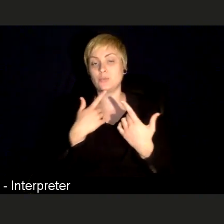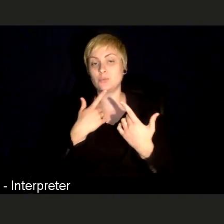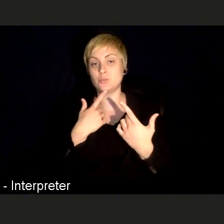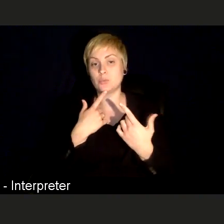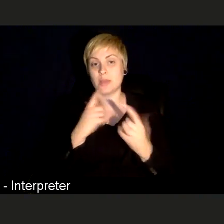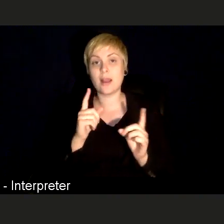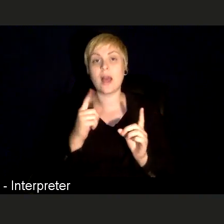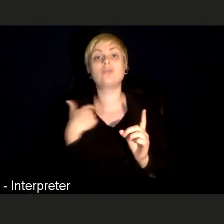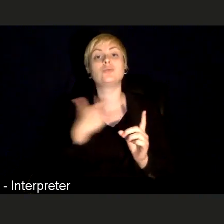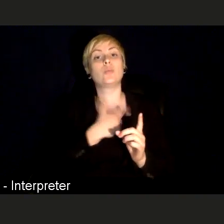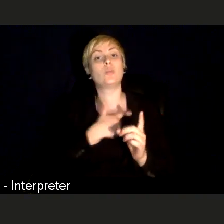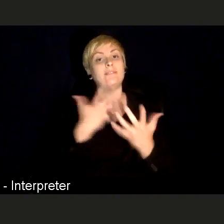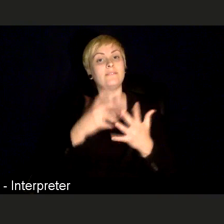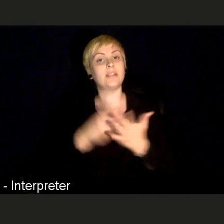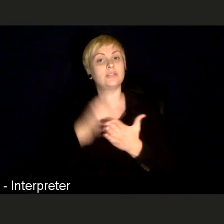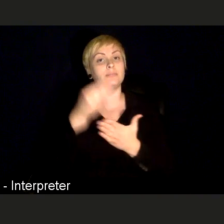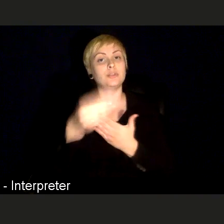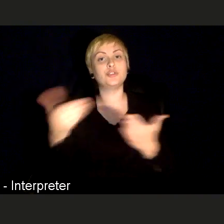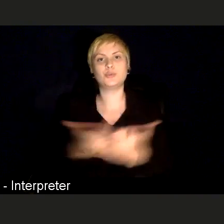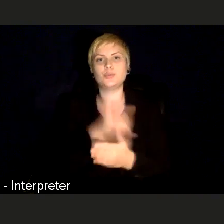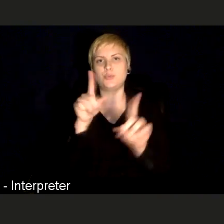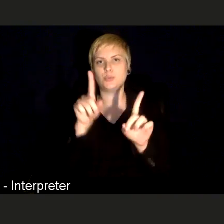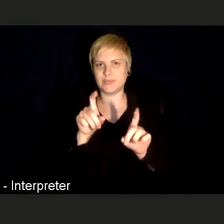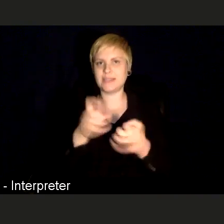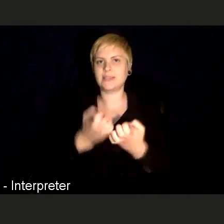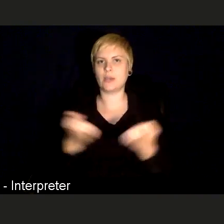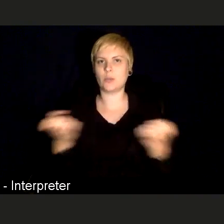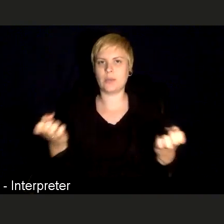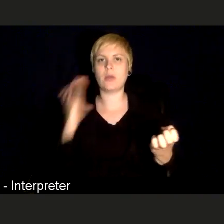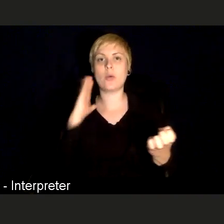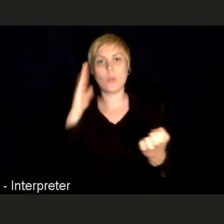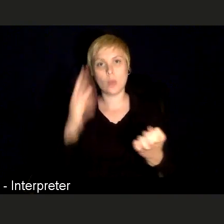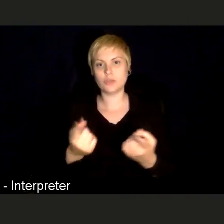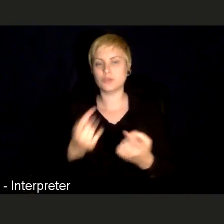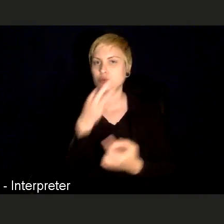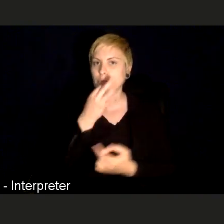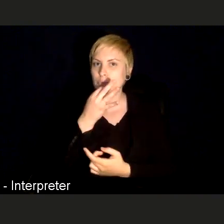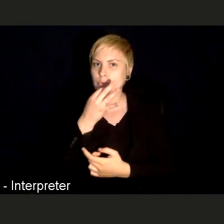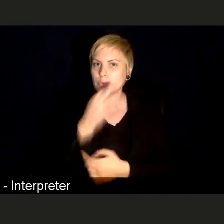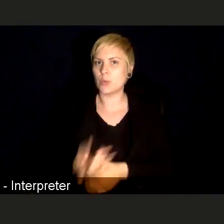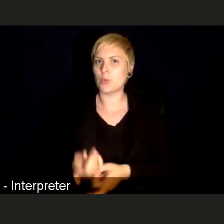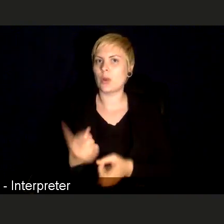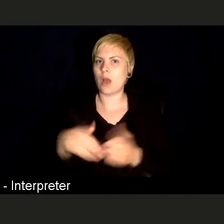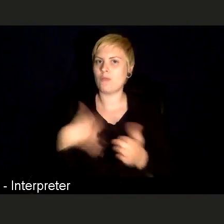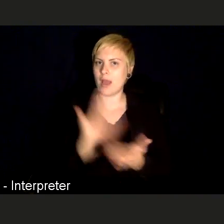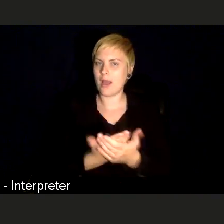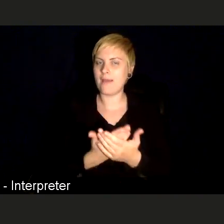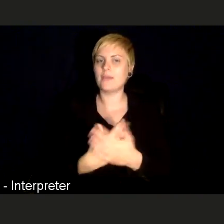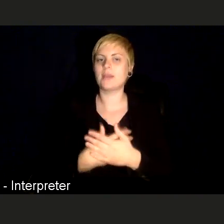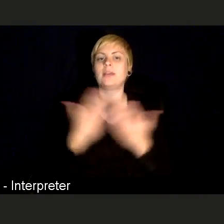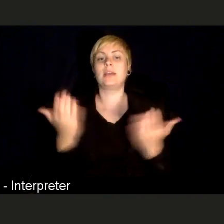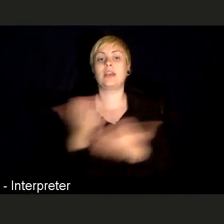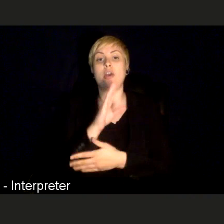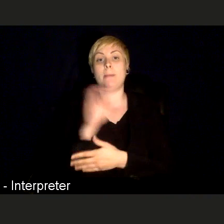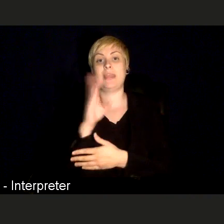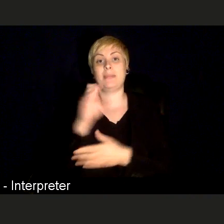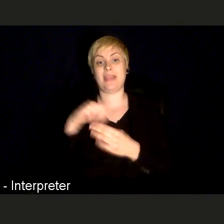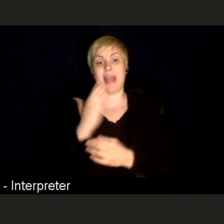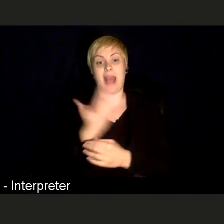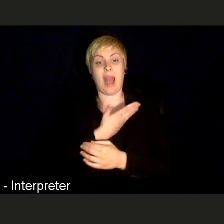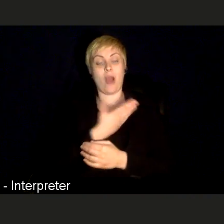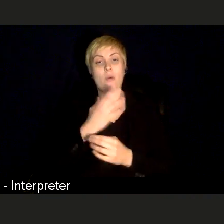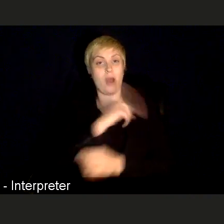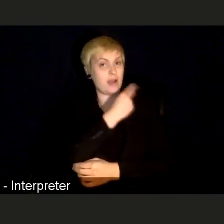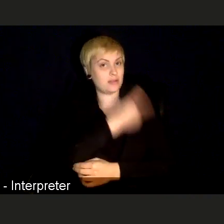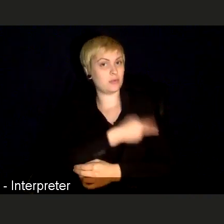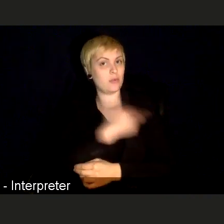purchased new testing equipment that will be coming very soon, where we here at Beebe in our hospital will be able to